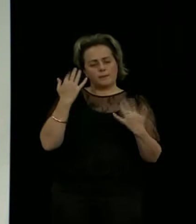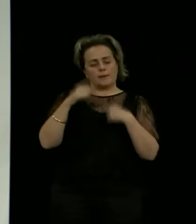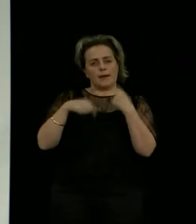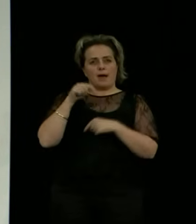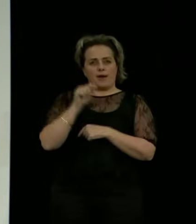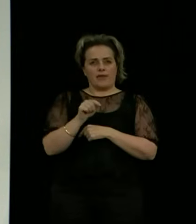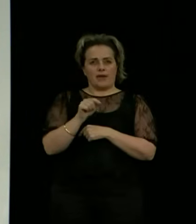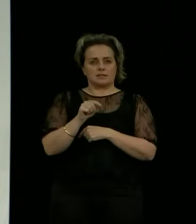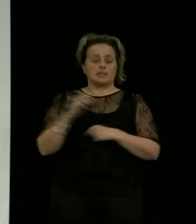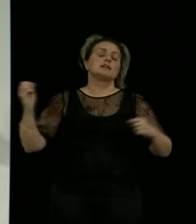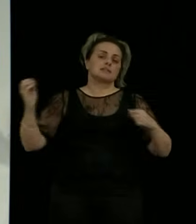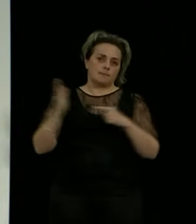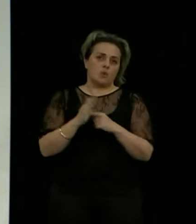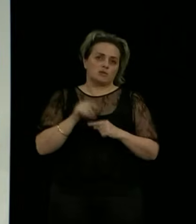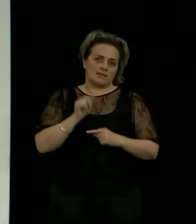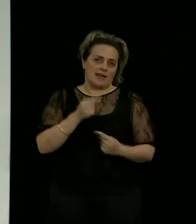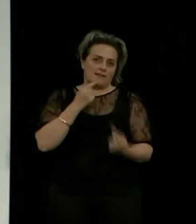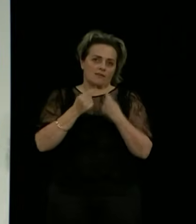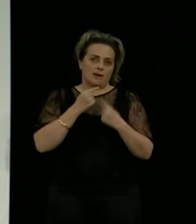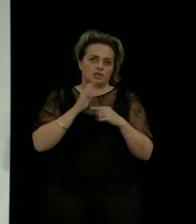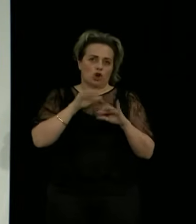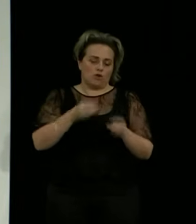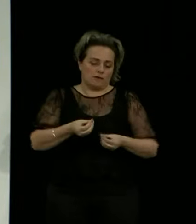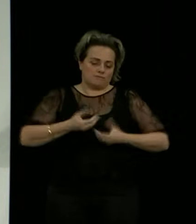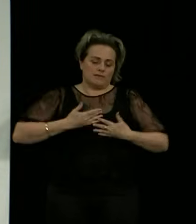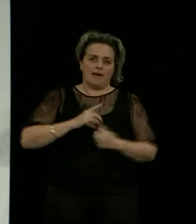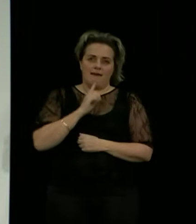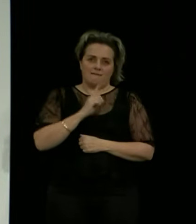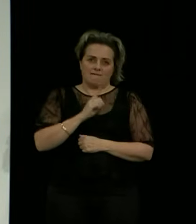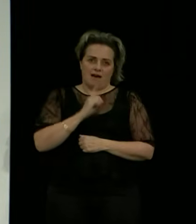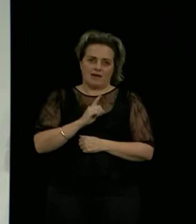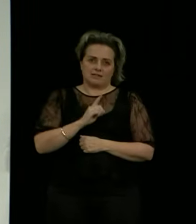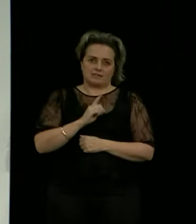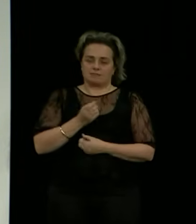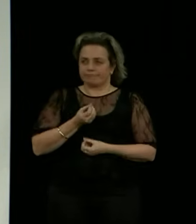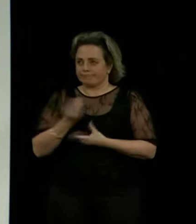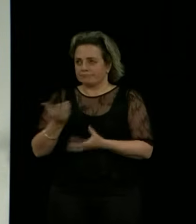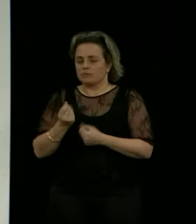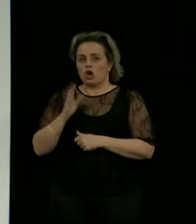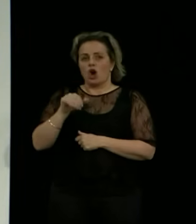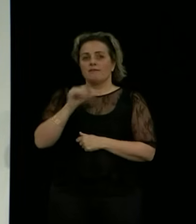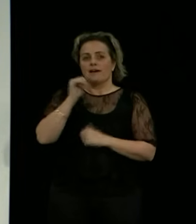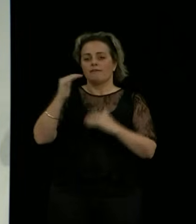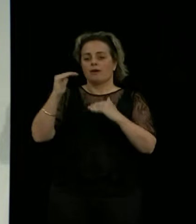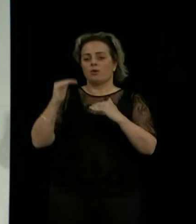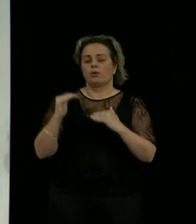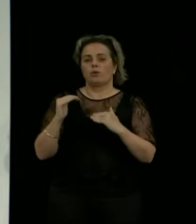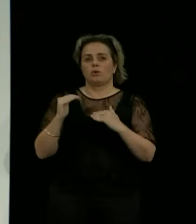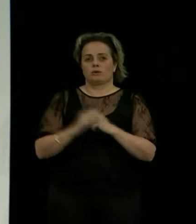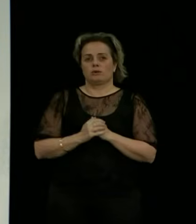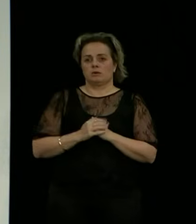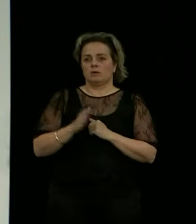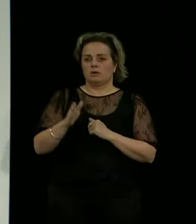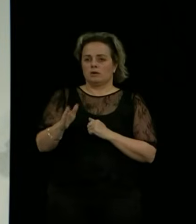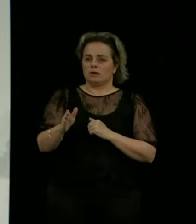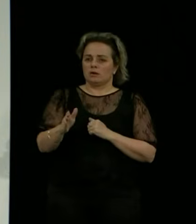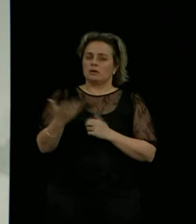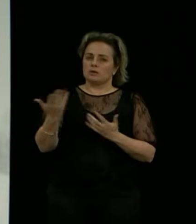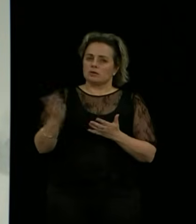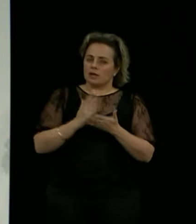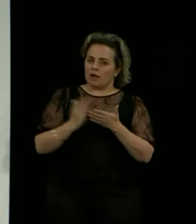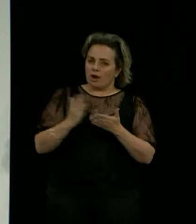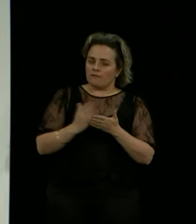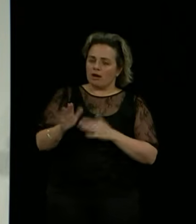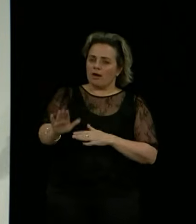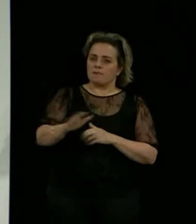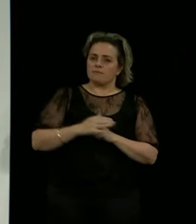obviously material to informing our advice about timing of continuing to ease any restrictions. So hypothetically,